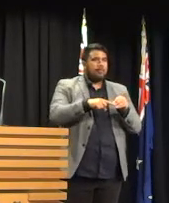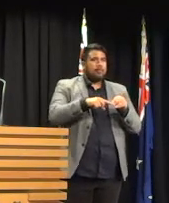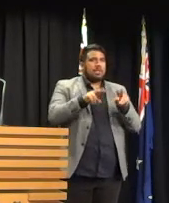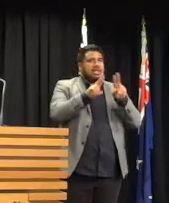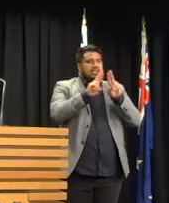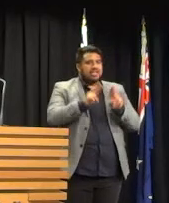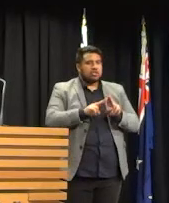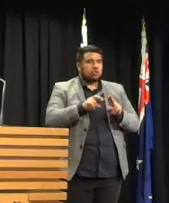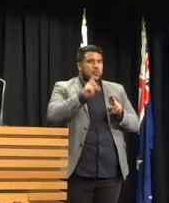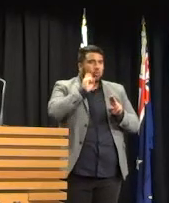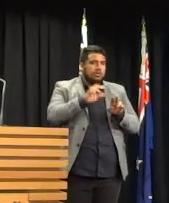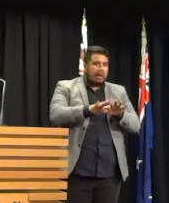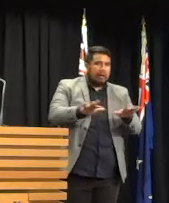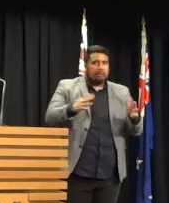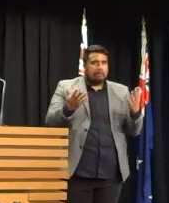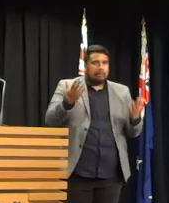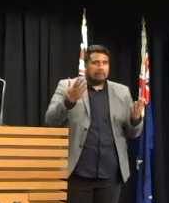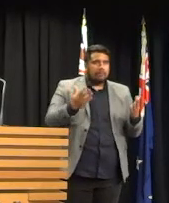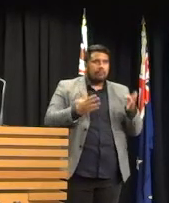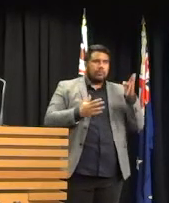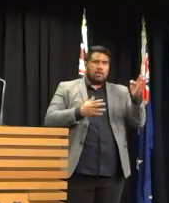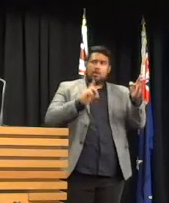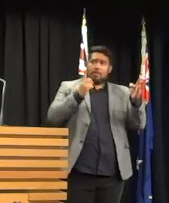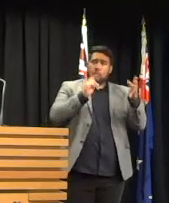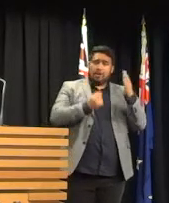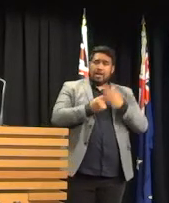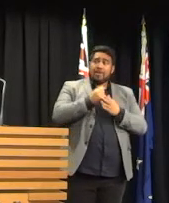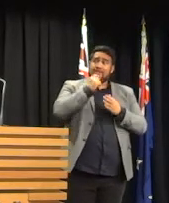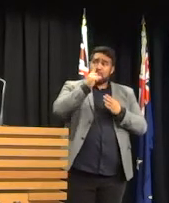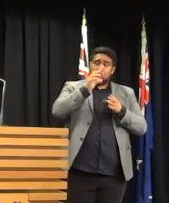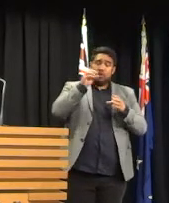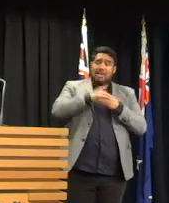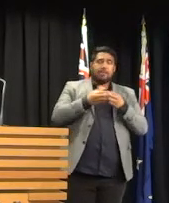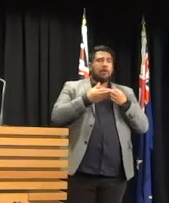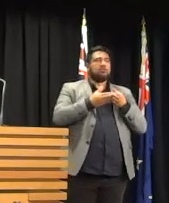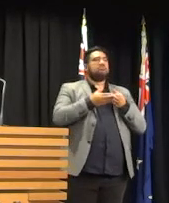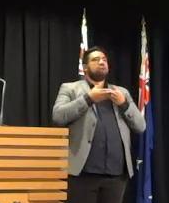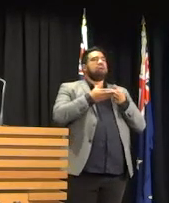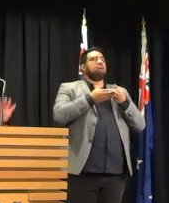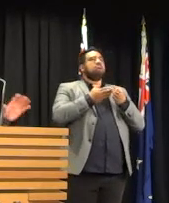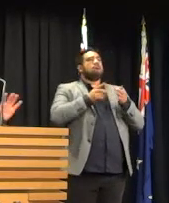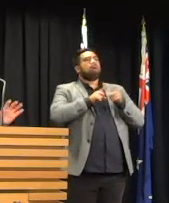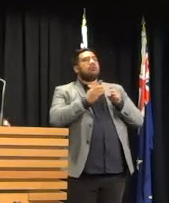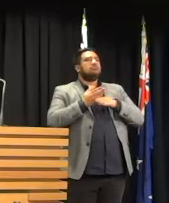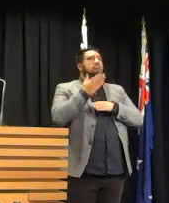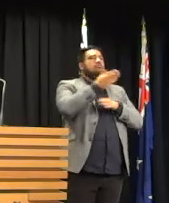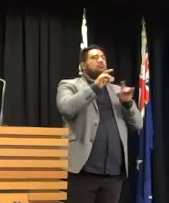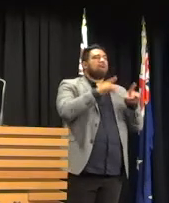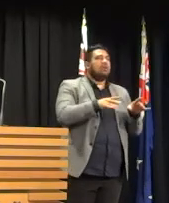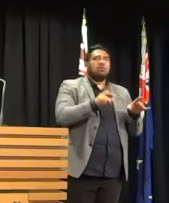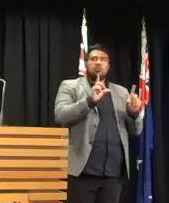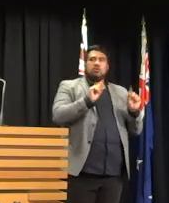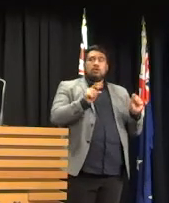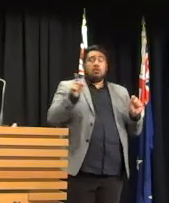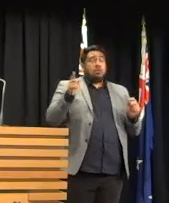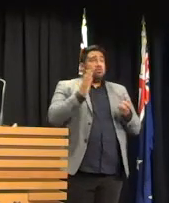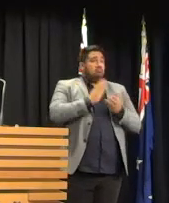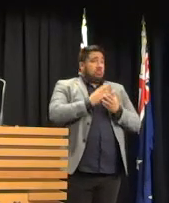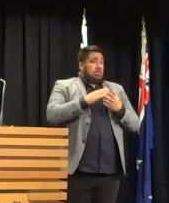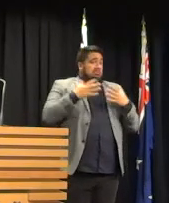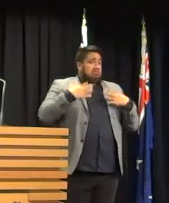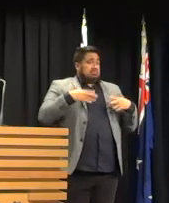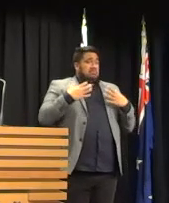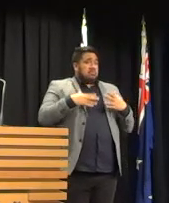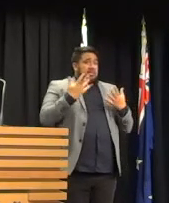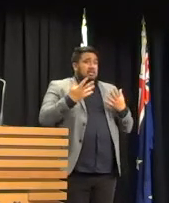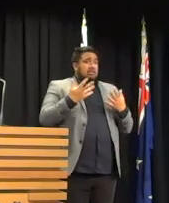asking for your opinion. What should happen when these people are on boats trying to make it to Australia? Or again, those are domestic decisions for those in the